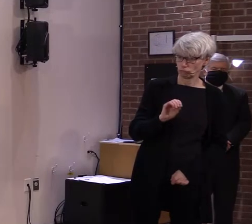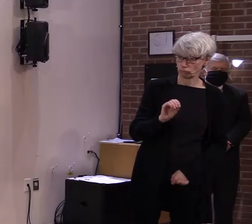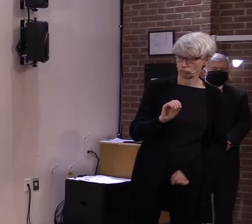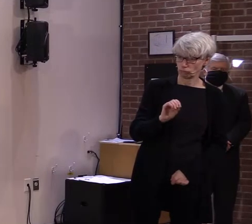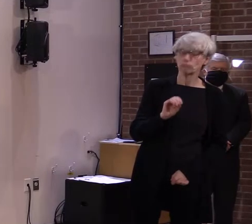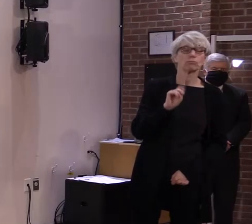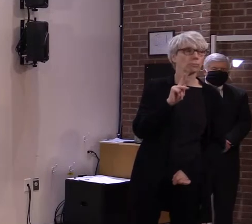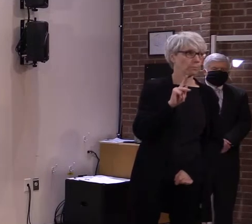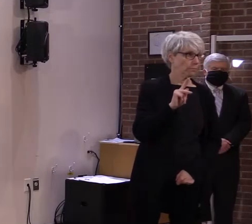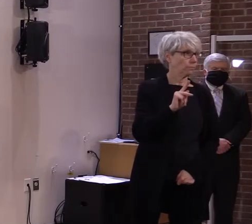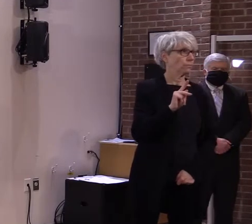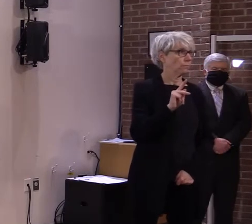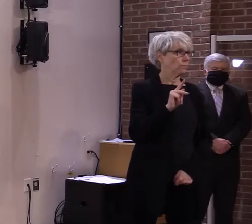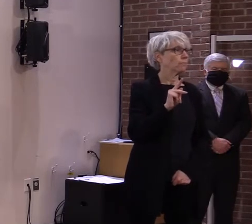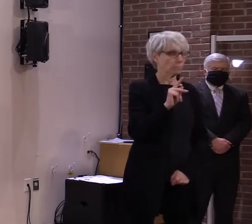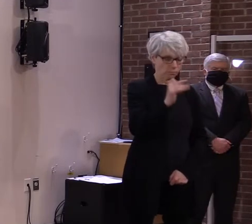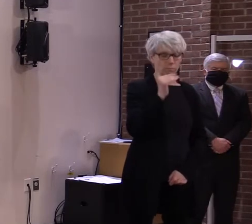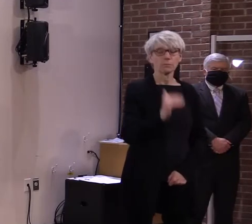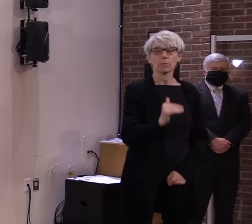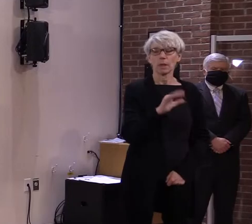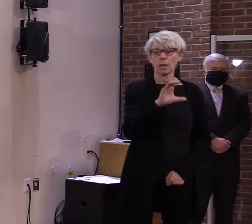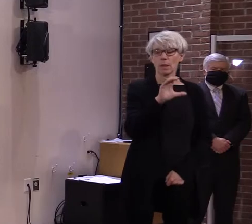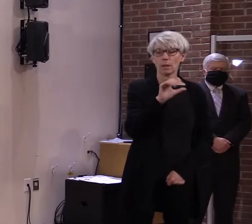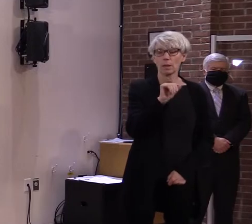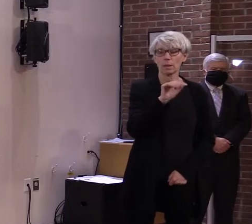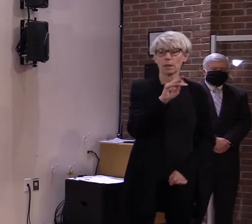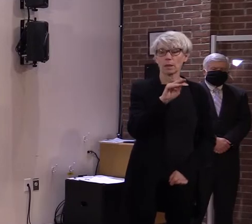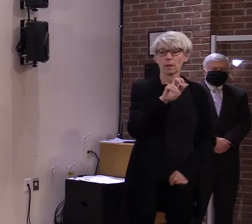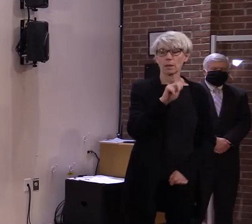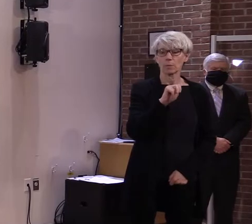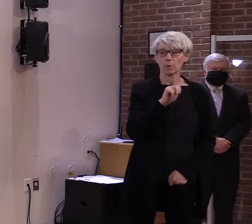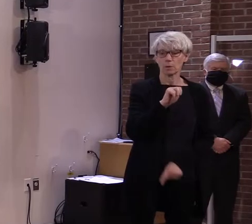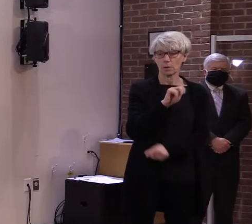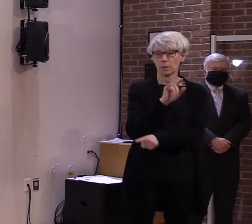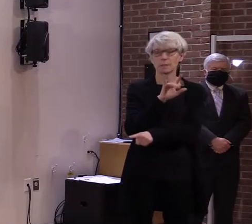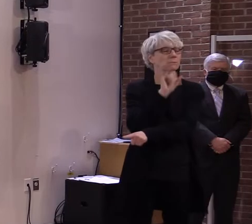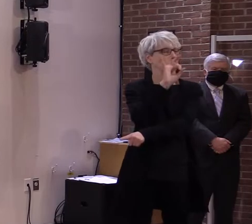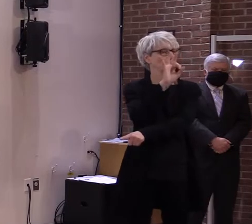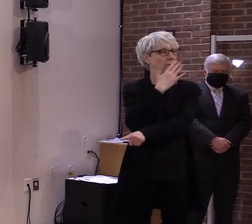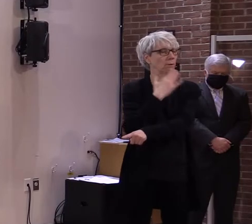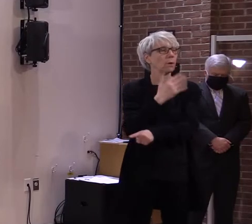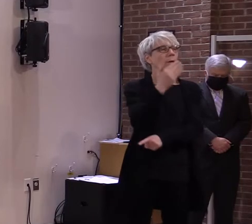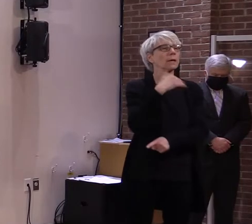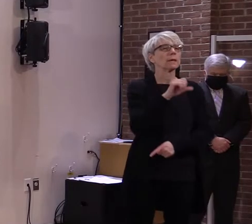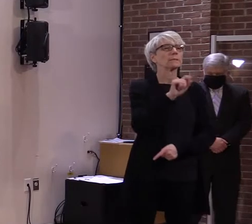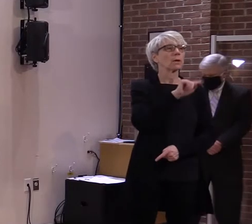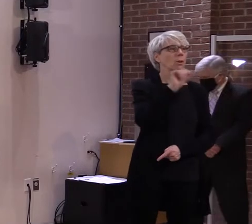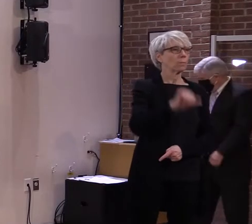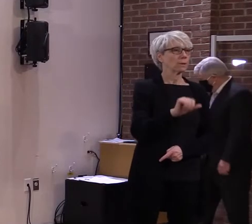We're going to go next to Cameron. Yes, thank you. At the St. Albans Messenger.